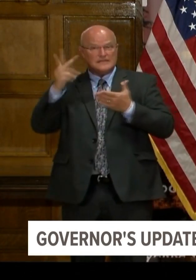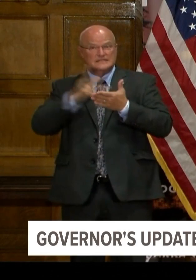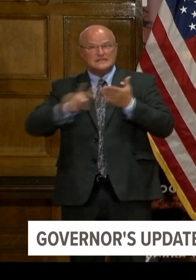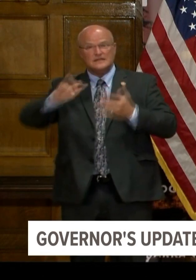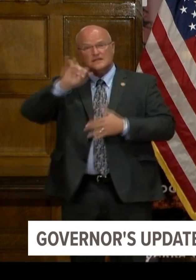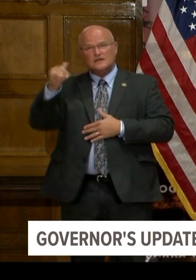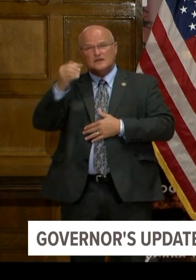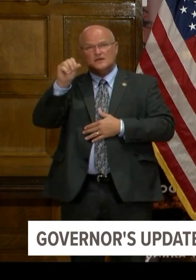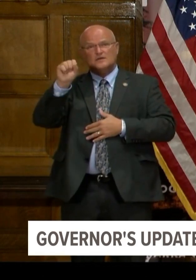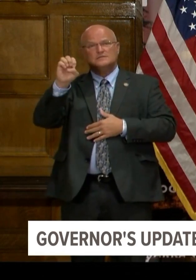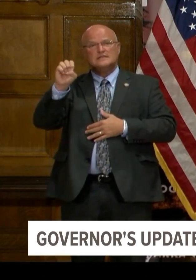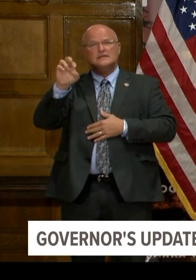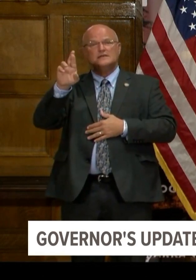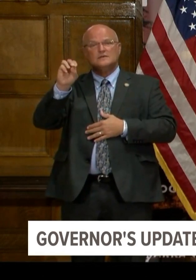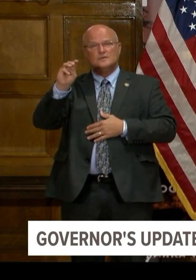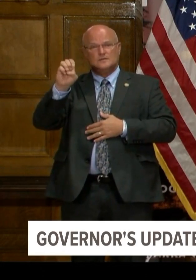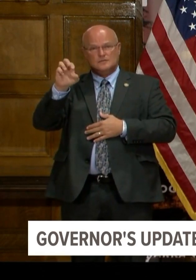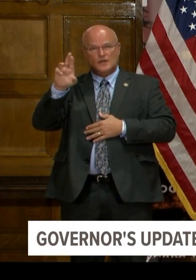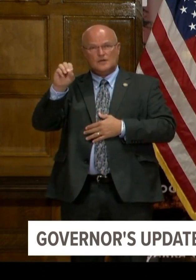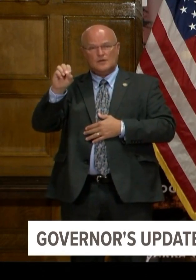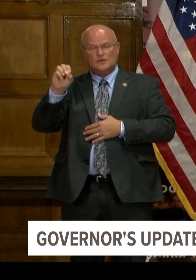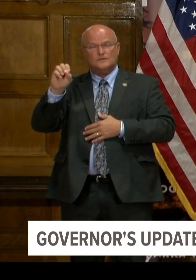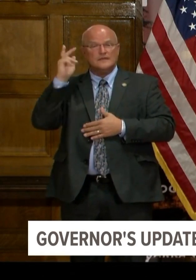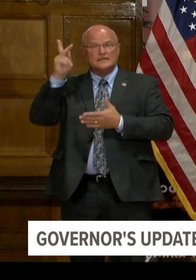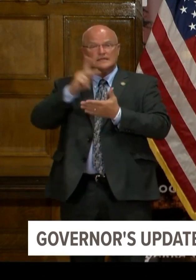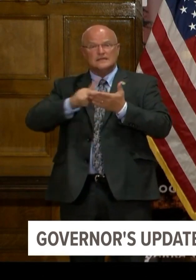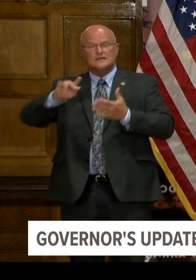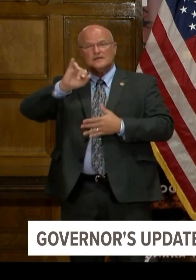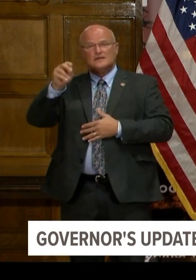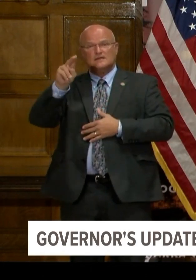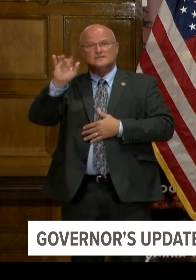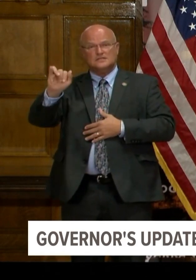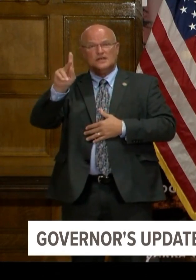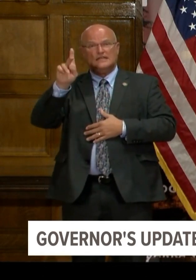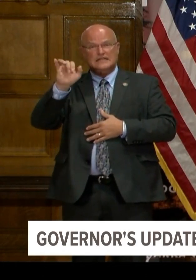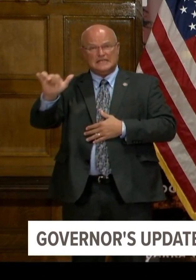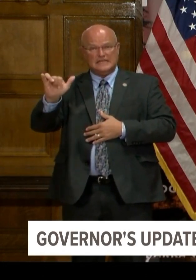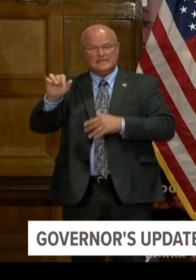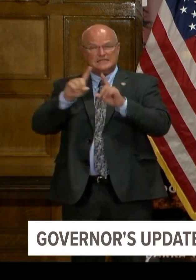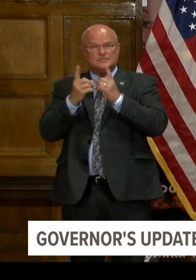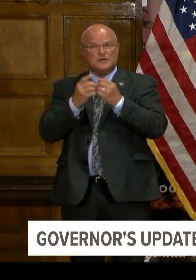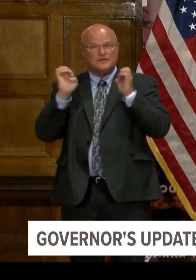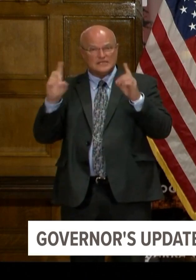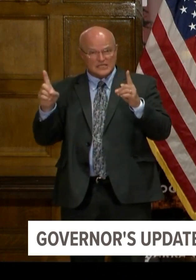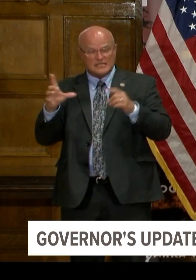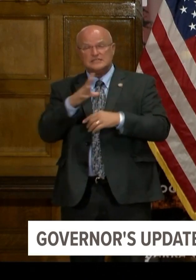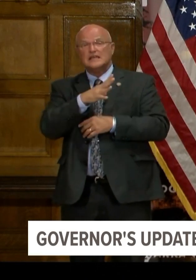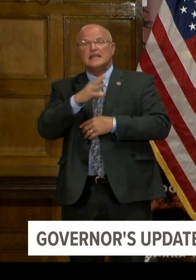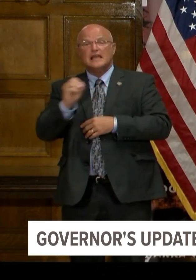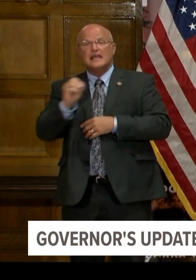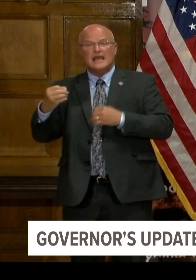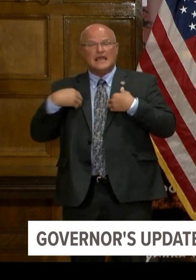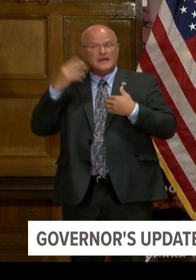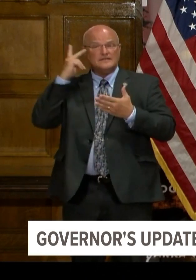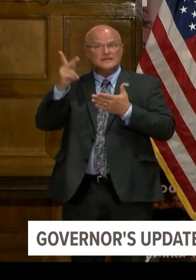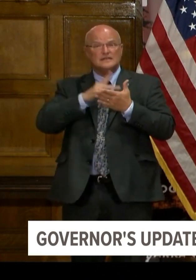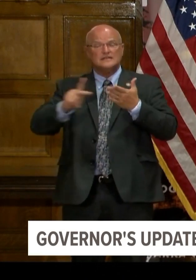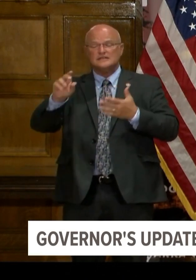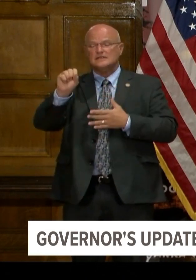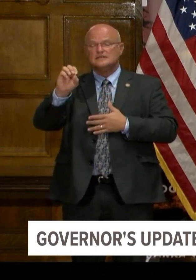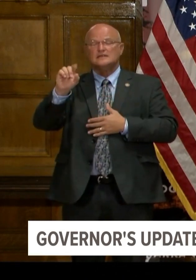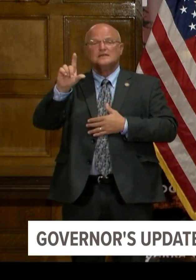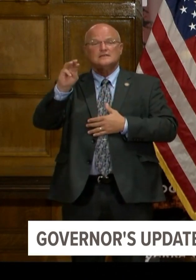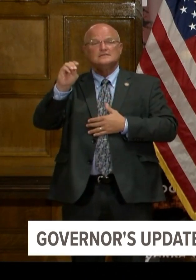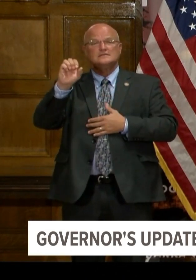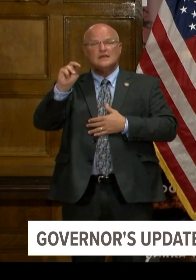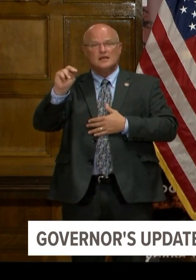Jose Romero, Secretary Johnny Key of the Department of Education, and we got Secretary Solomon Graves here